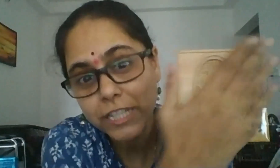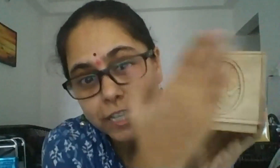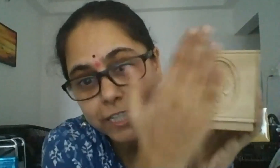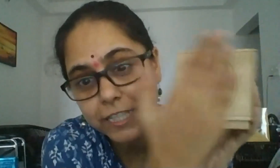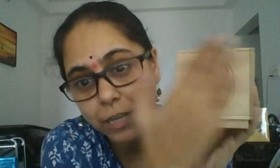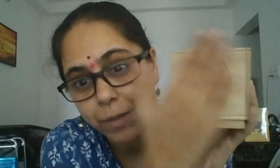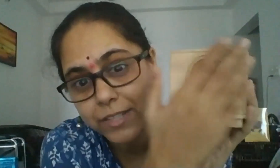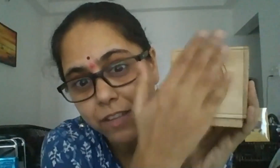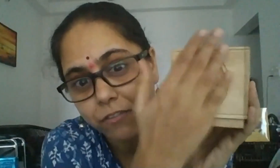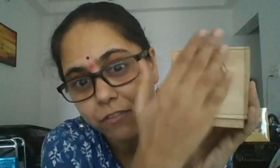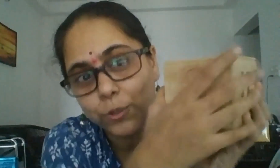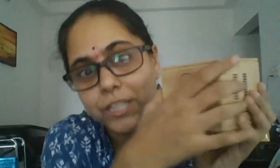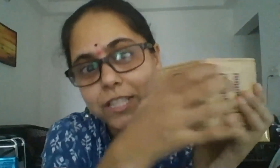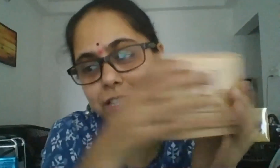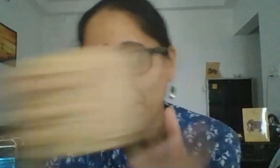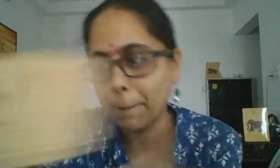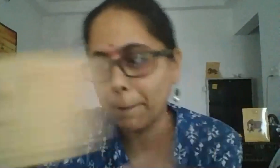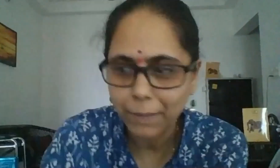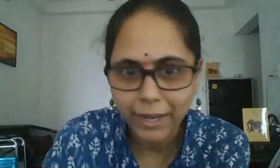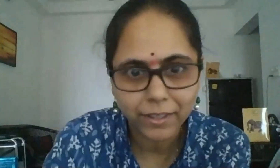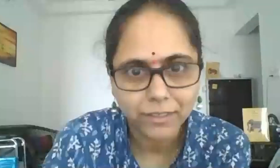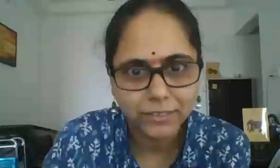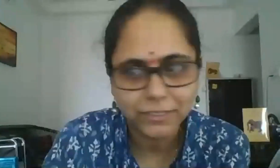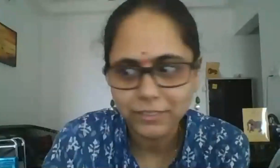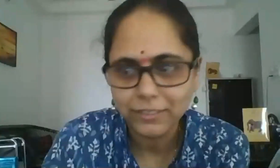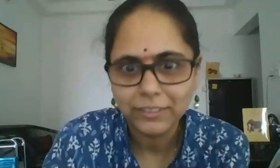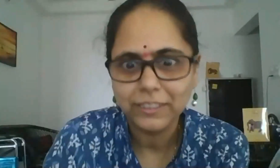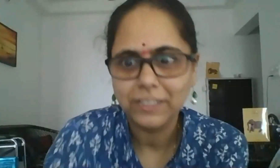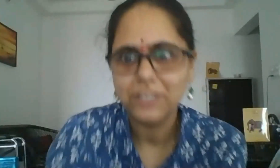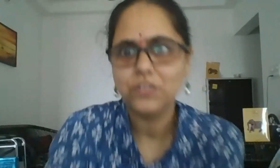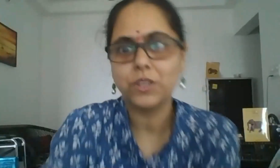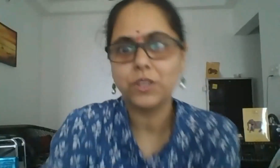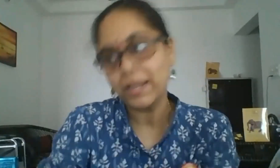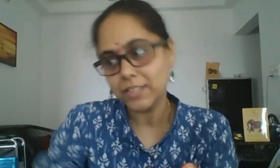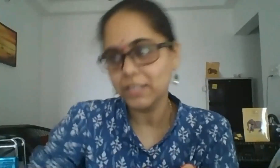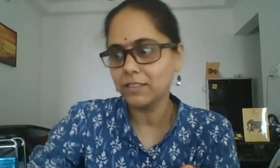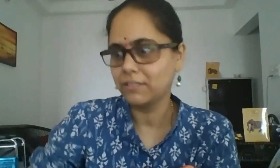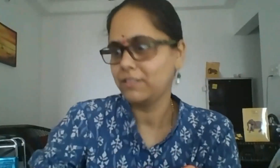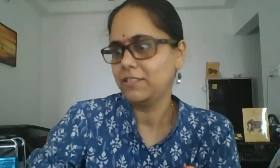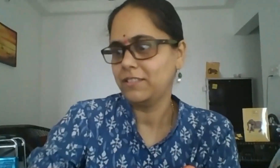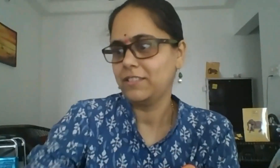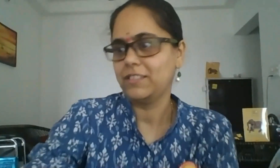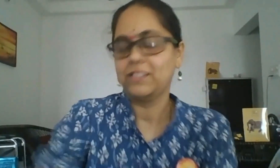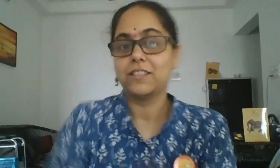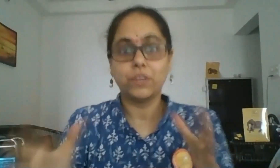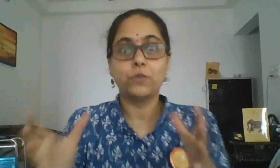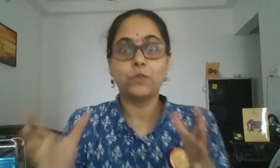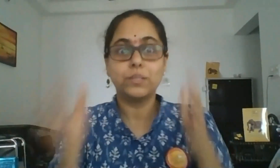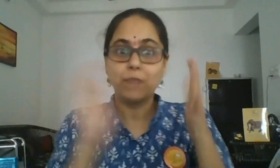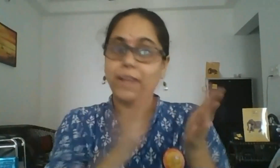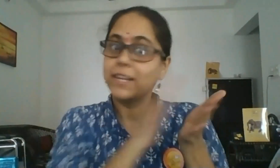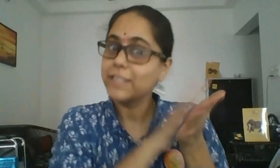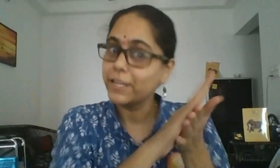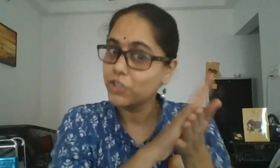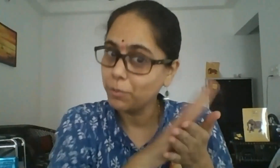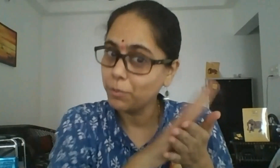is done by someone who is blind. So imagine someone who is blind is actually polishing